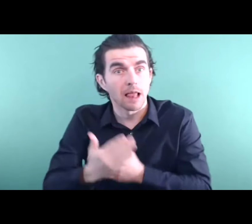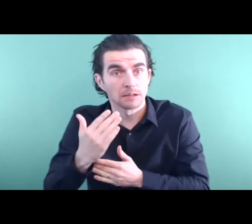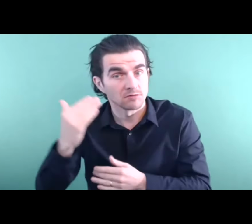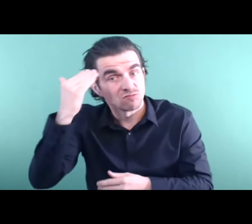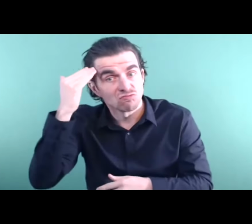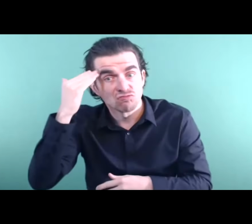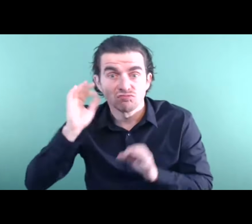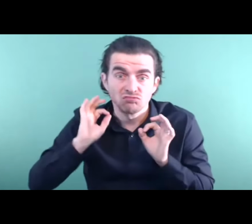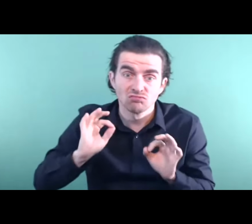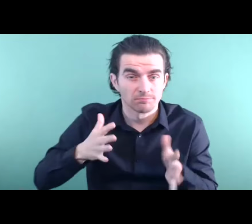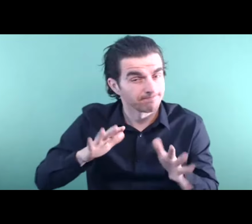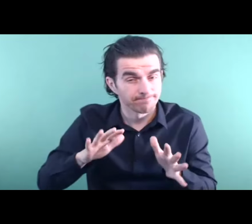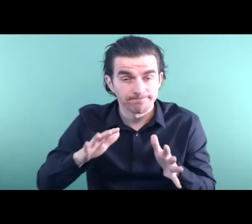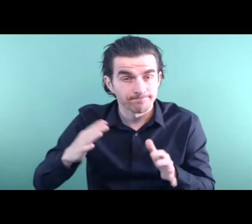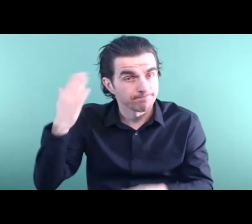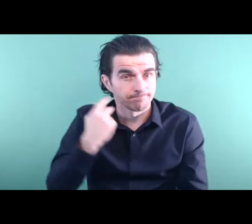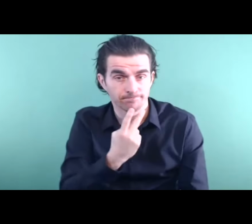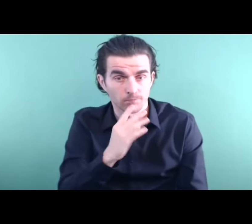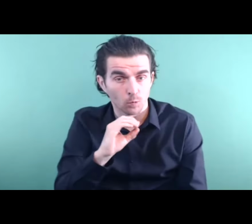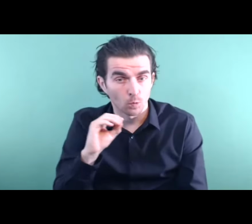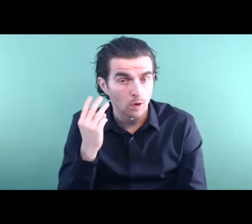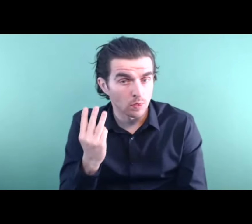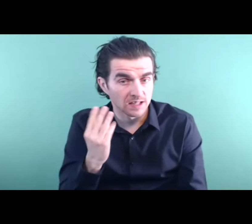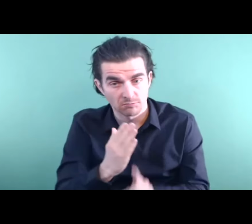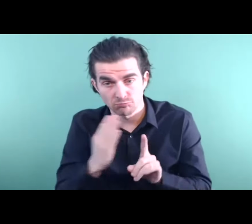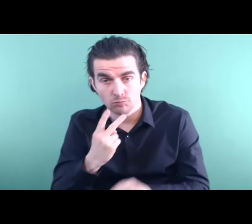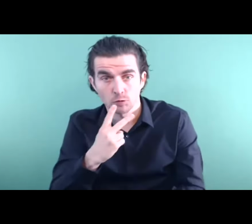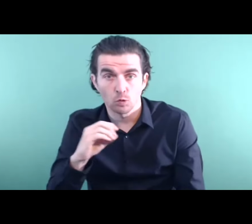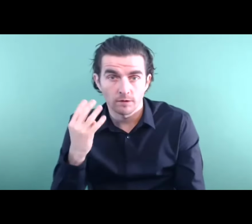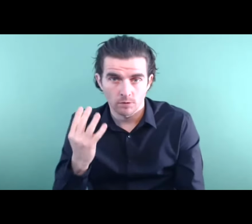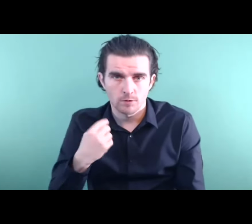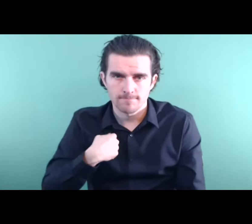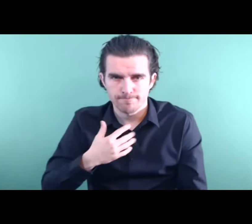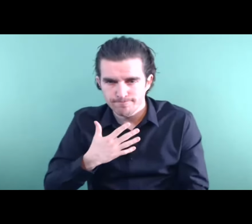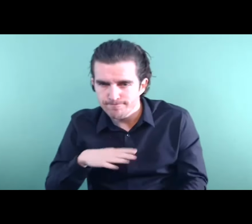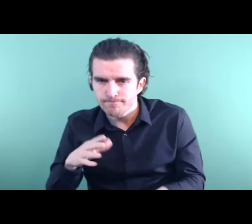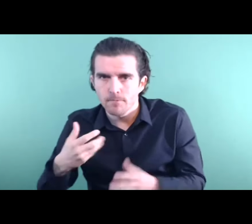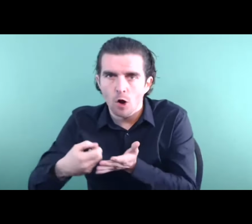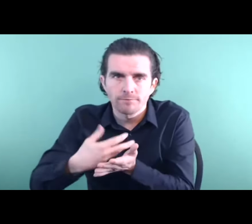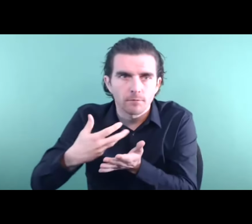much as it is now. So I think this is certainly due to the